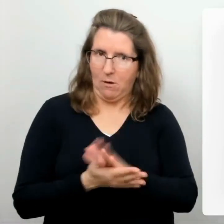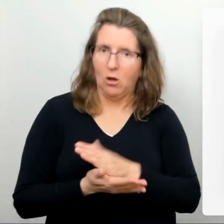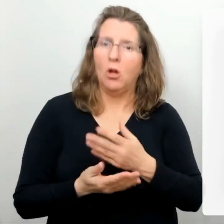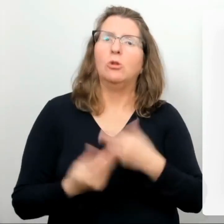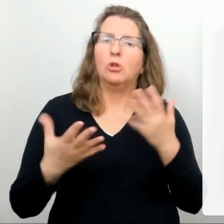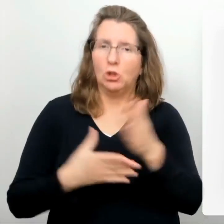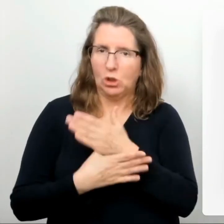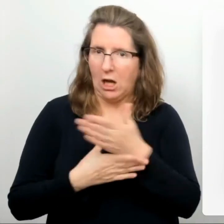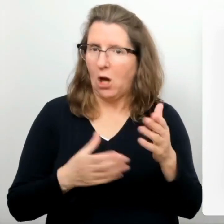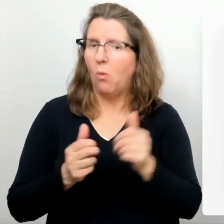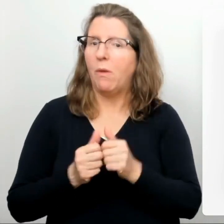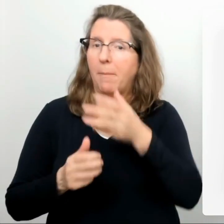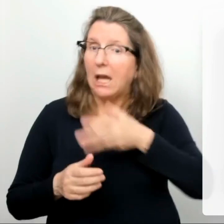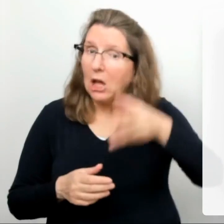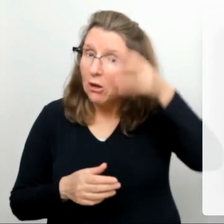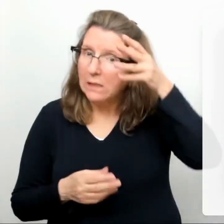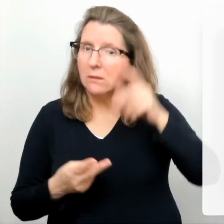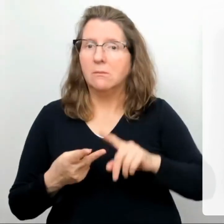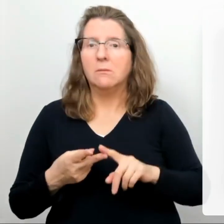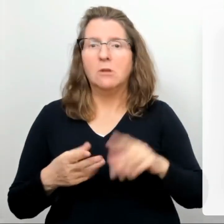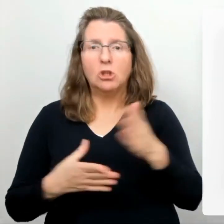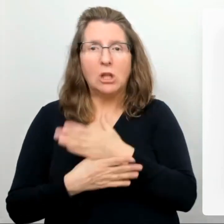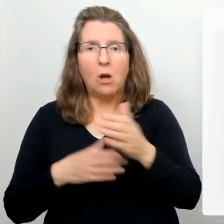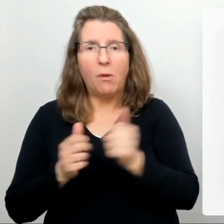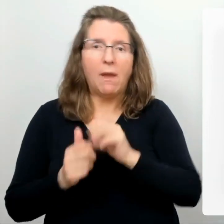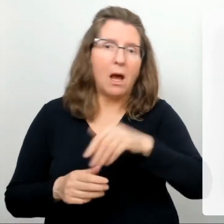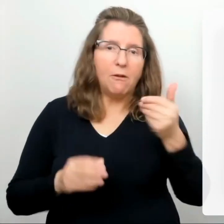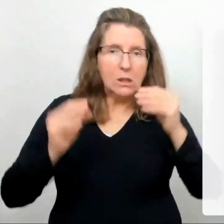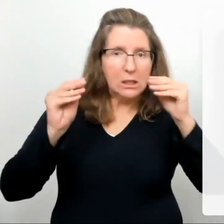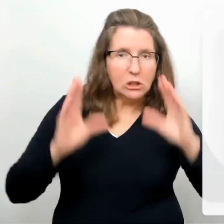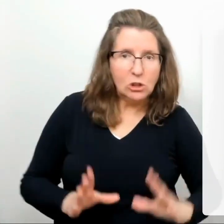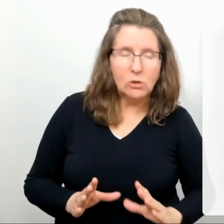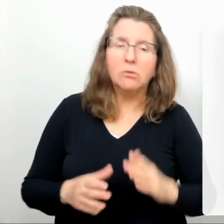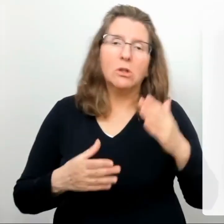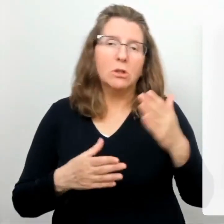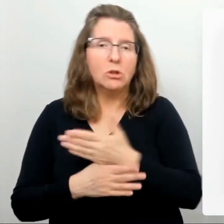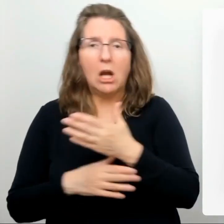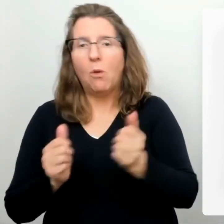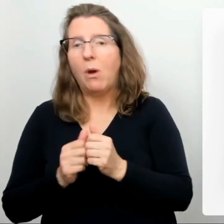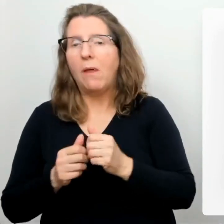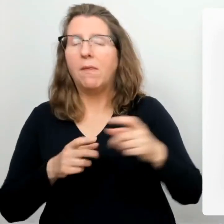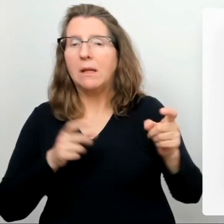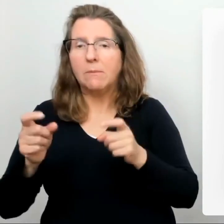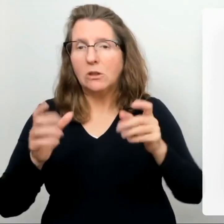The plan can be shared with parents, other teachers, and the